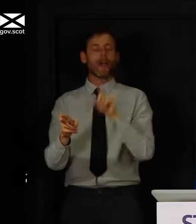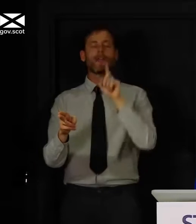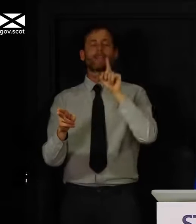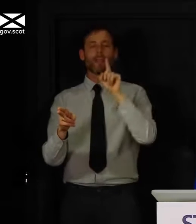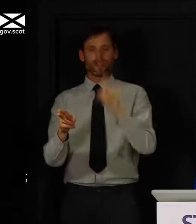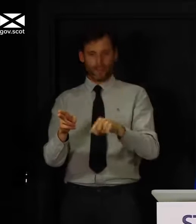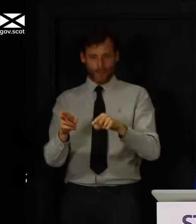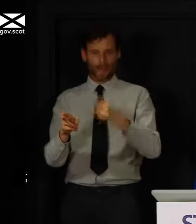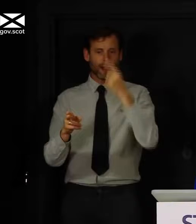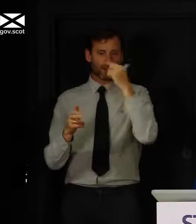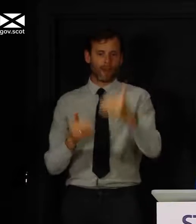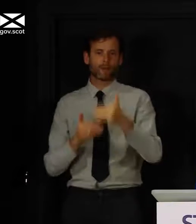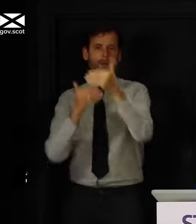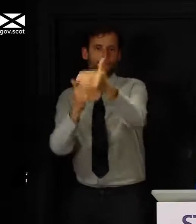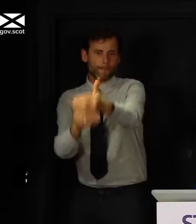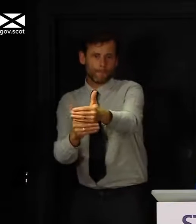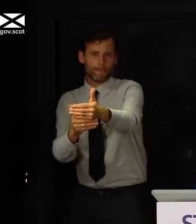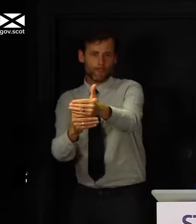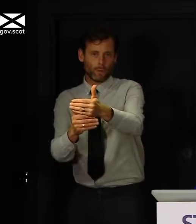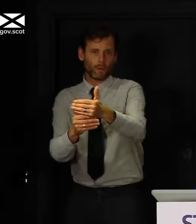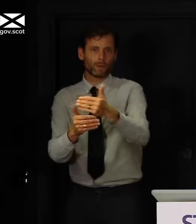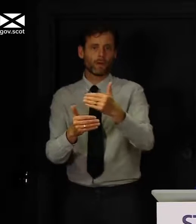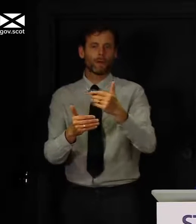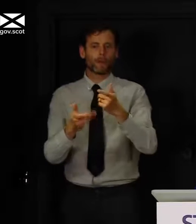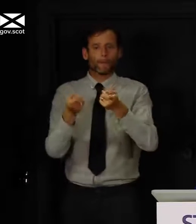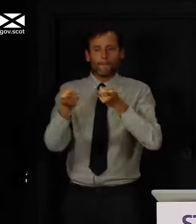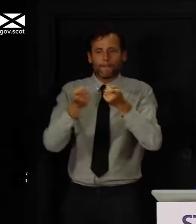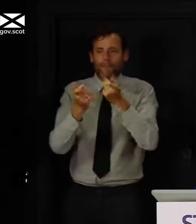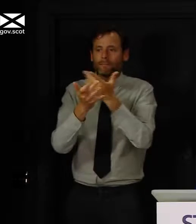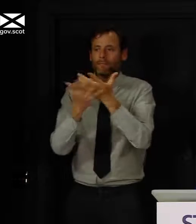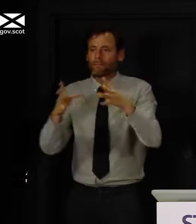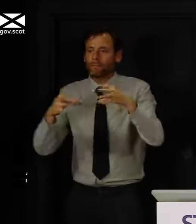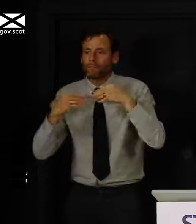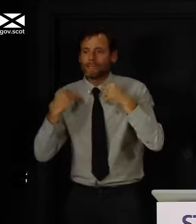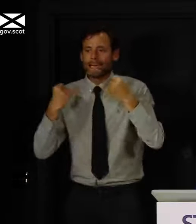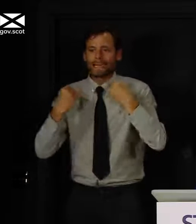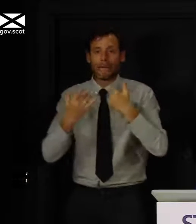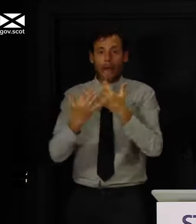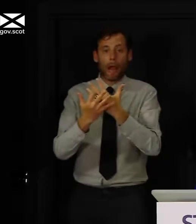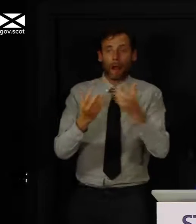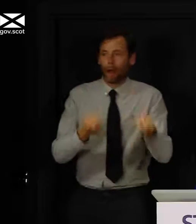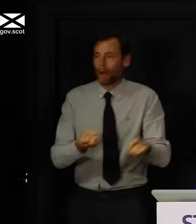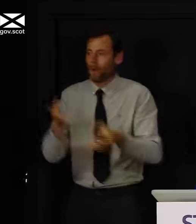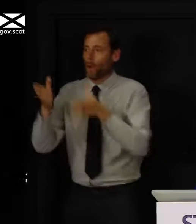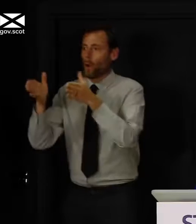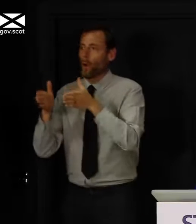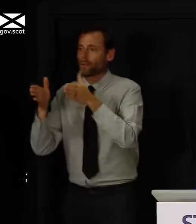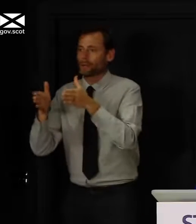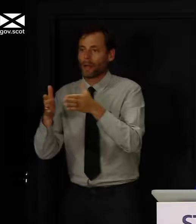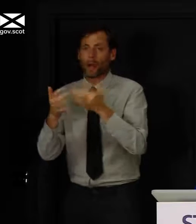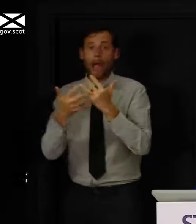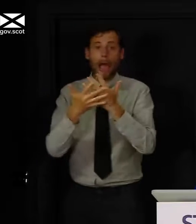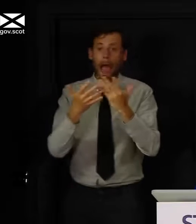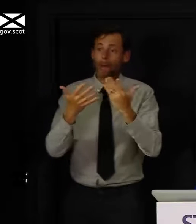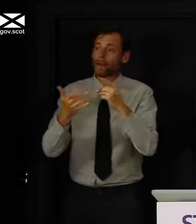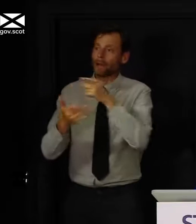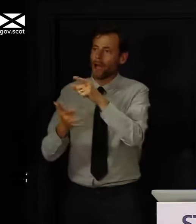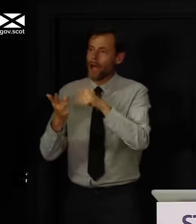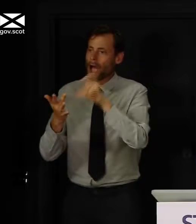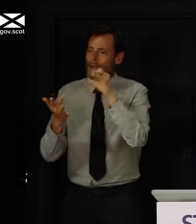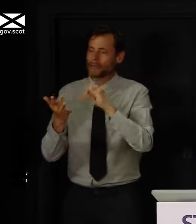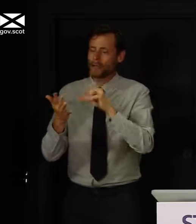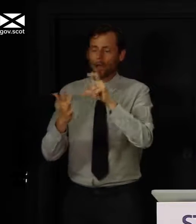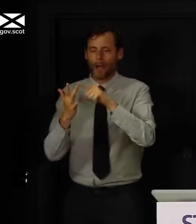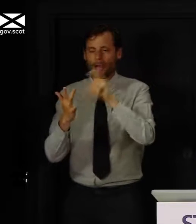to minimise the number of people who are infected, the number who are hospitalised, the number who have to go into ICU, and of